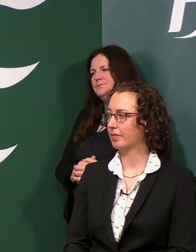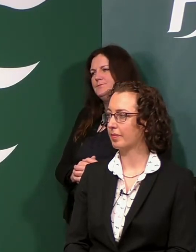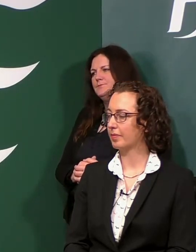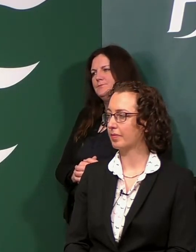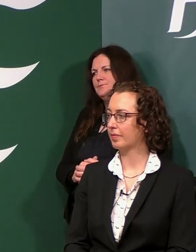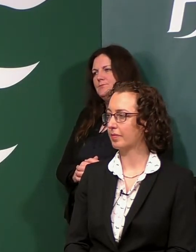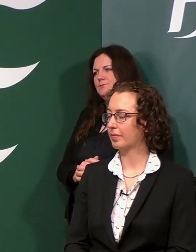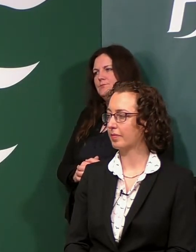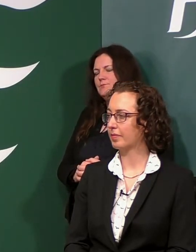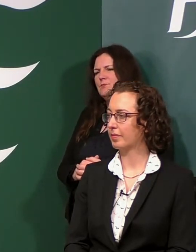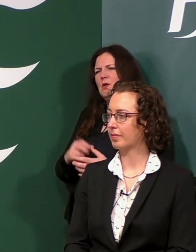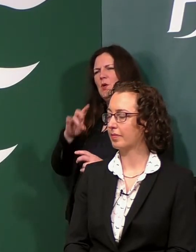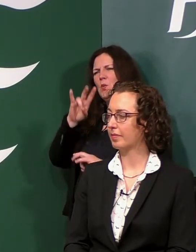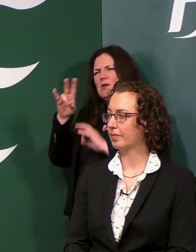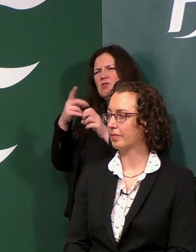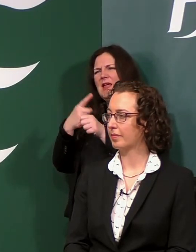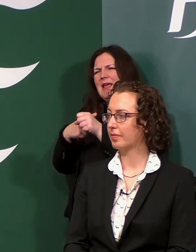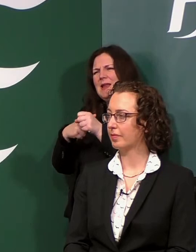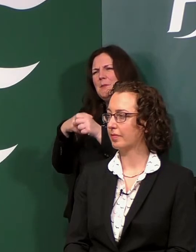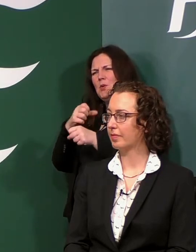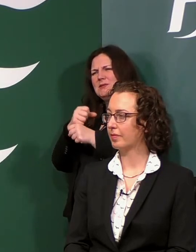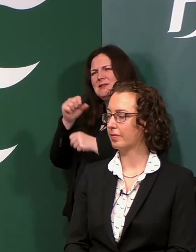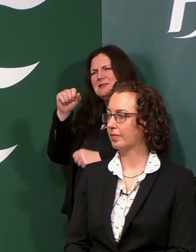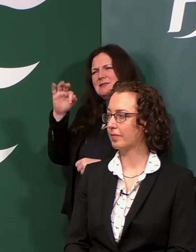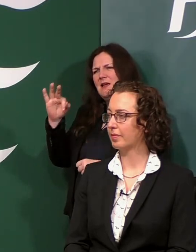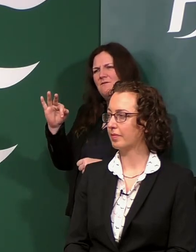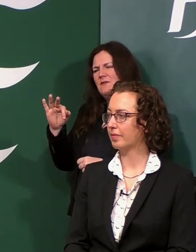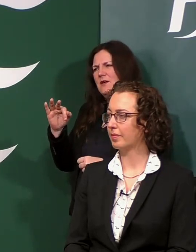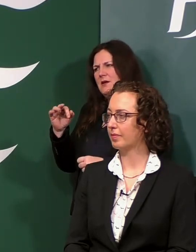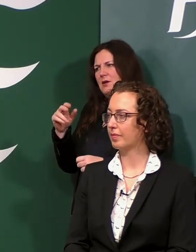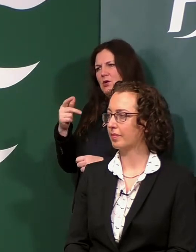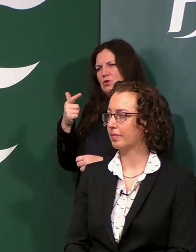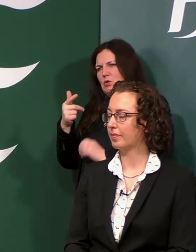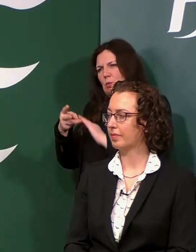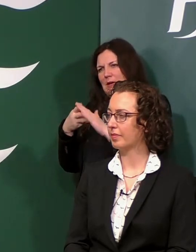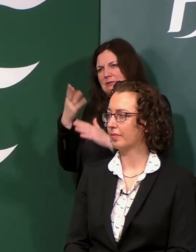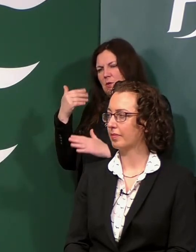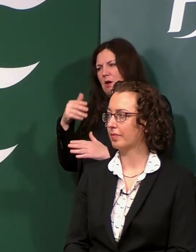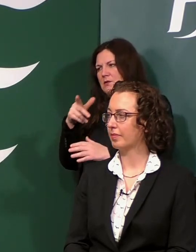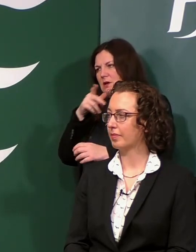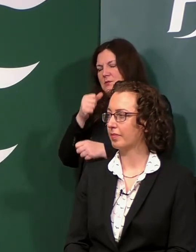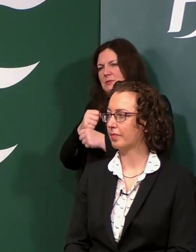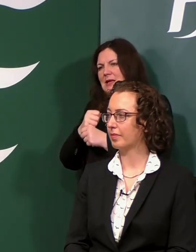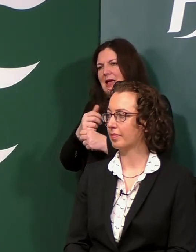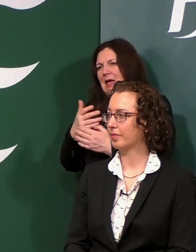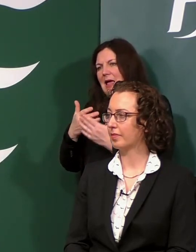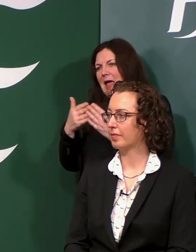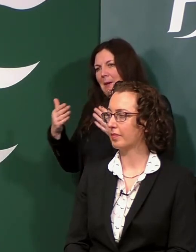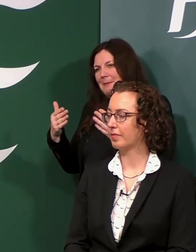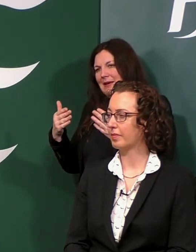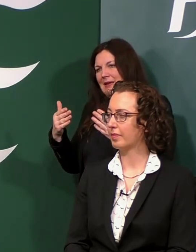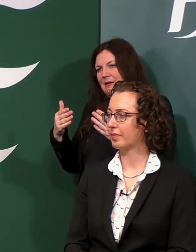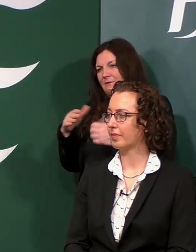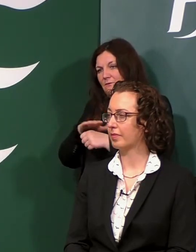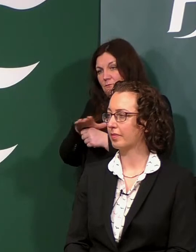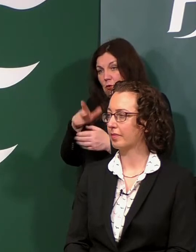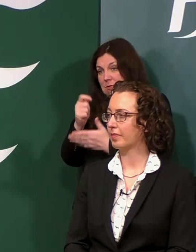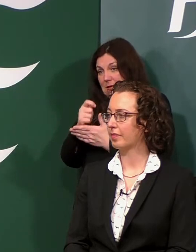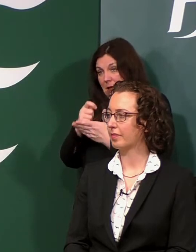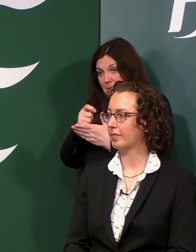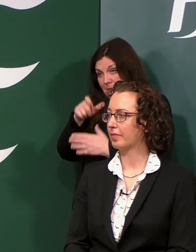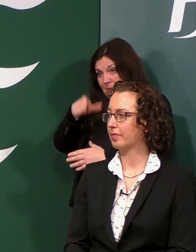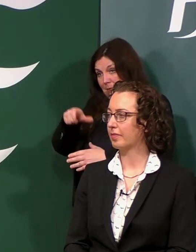Hi, just come back on that staffing question. 2 weeks ago, I asked your press office how many whole-time equivalent vaccinators you had in the vaccine centres, and they